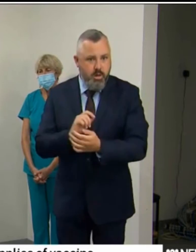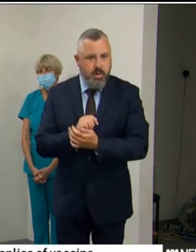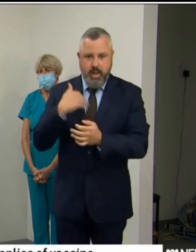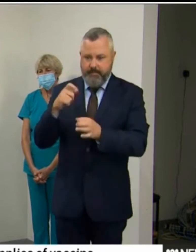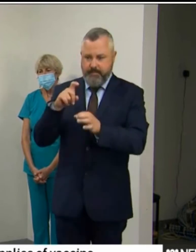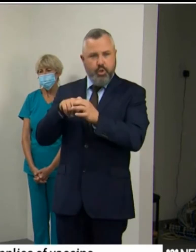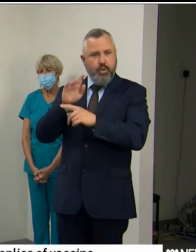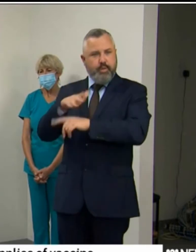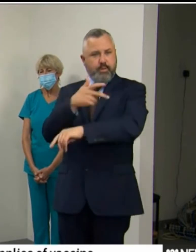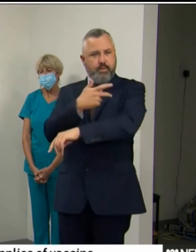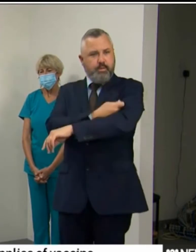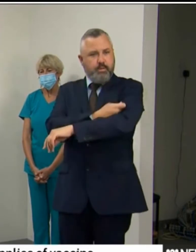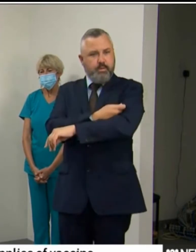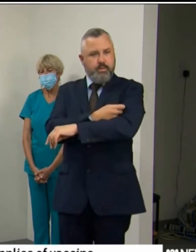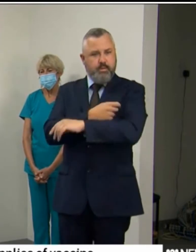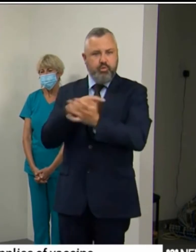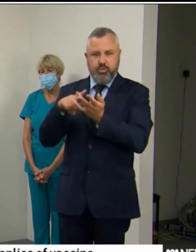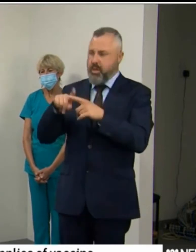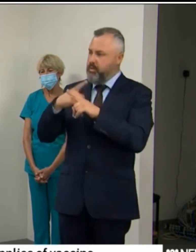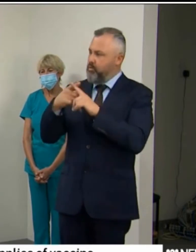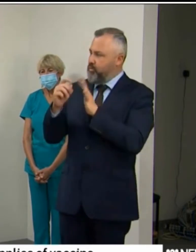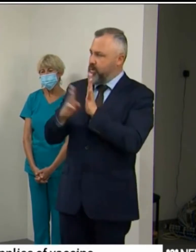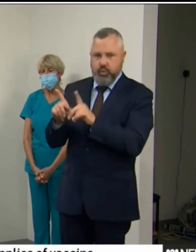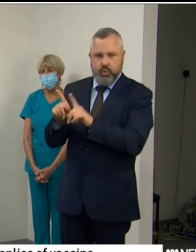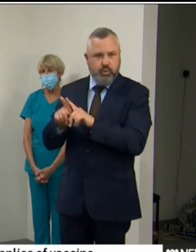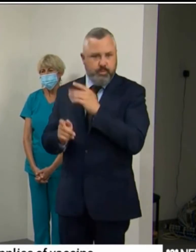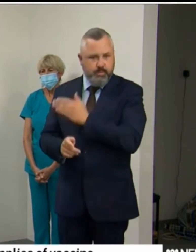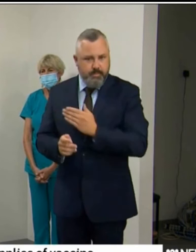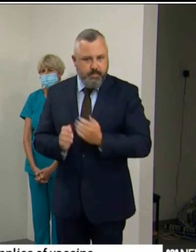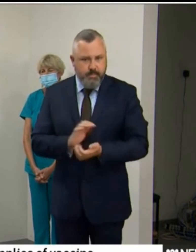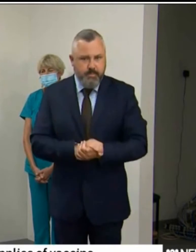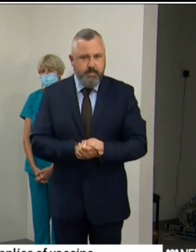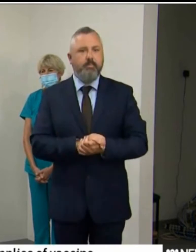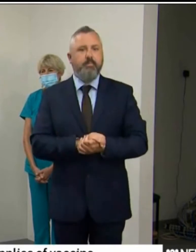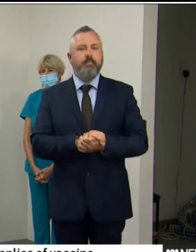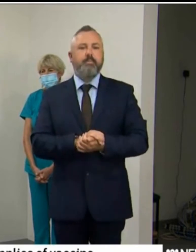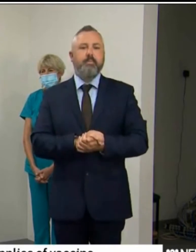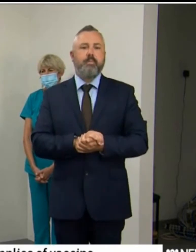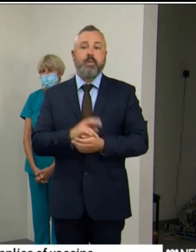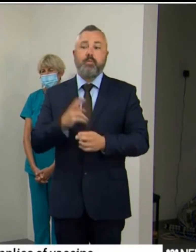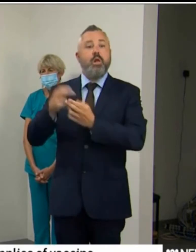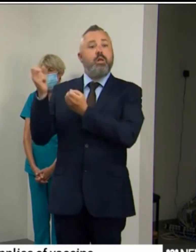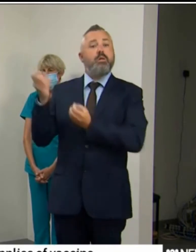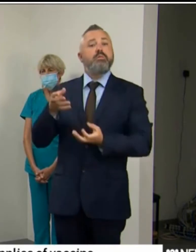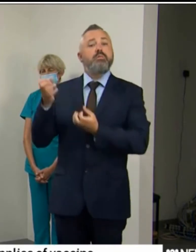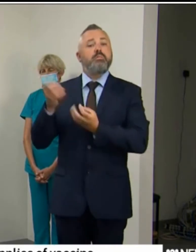after, if possible. Sure. So just in terms of supply, in each of the first 2 weeks we've supplied